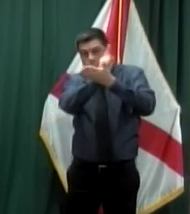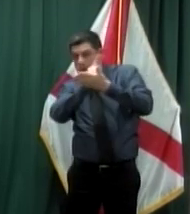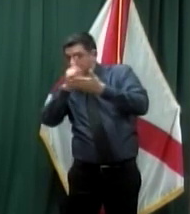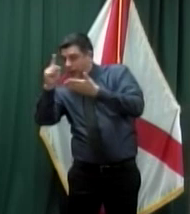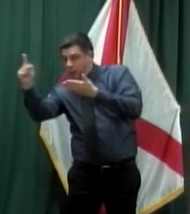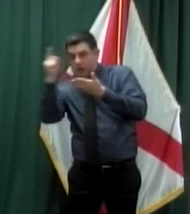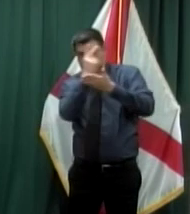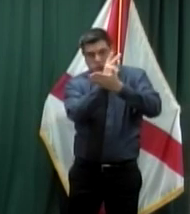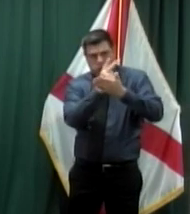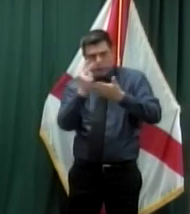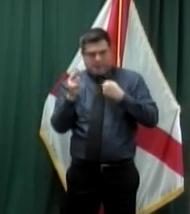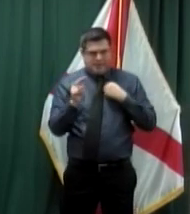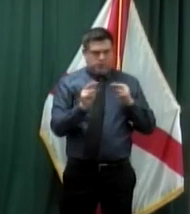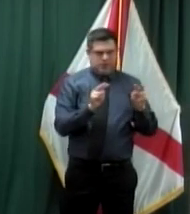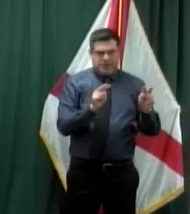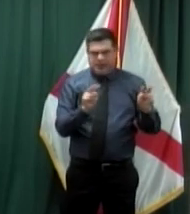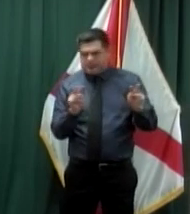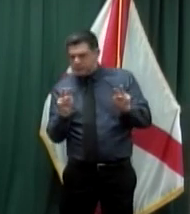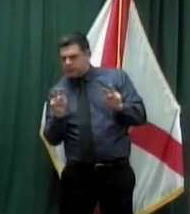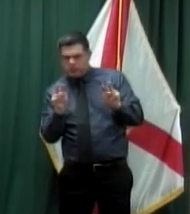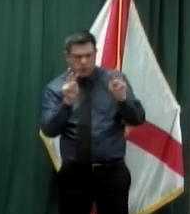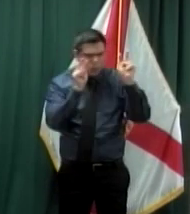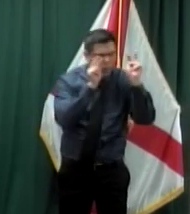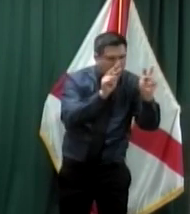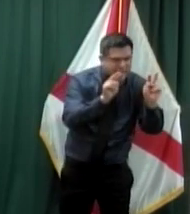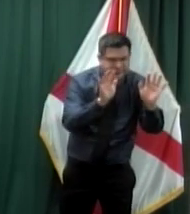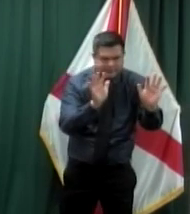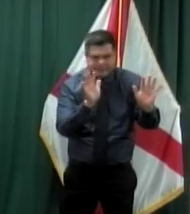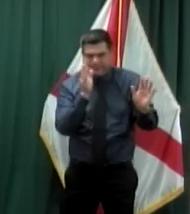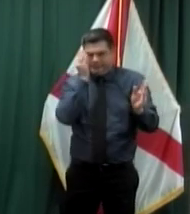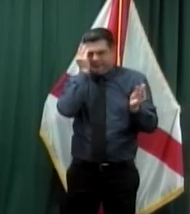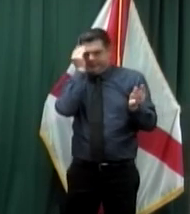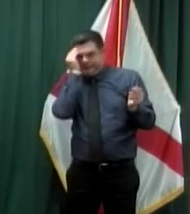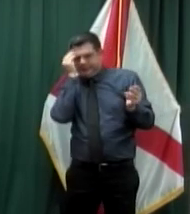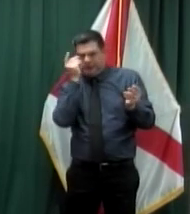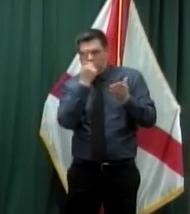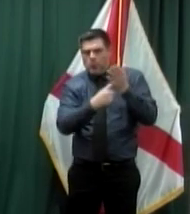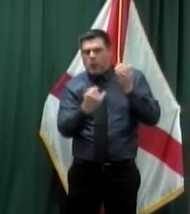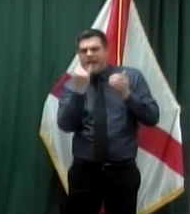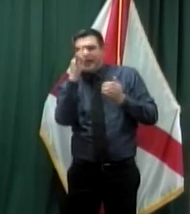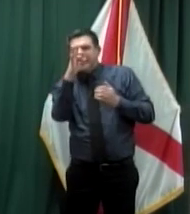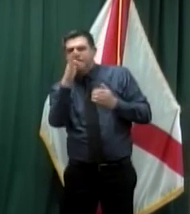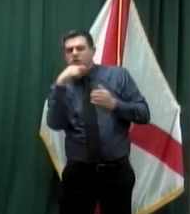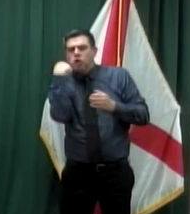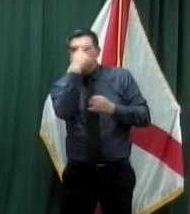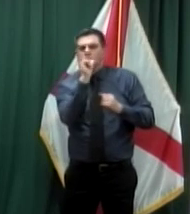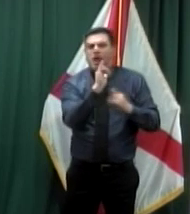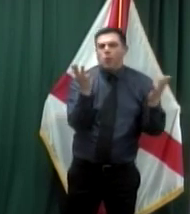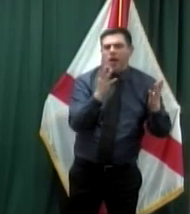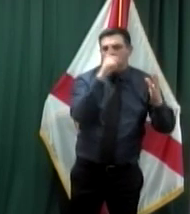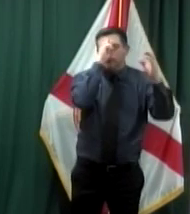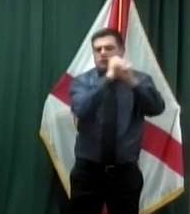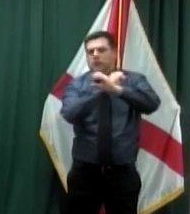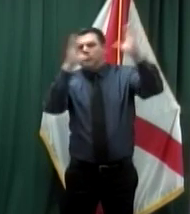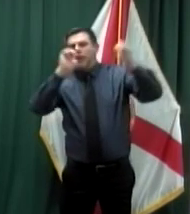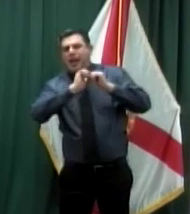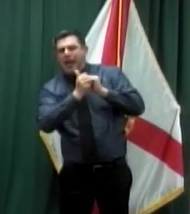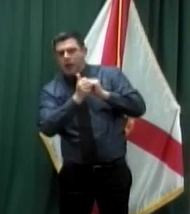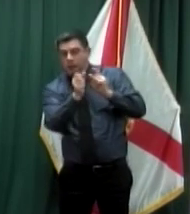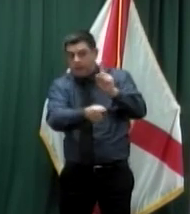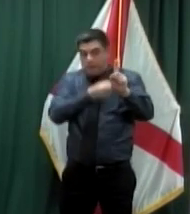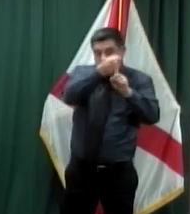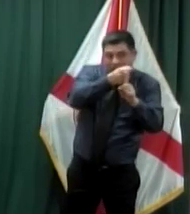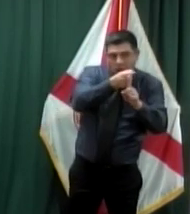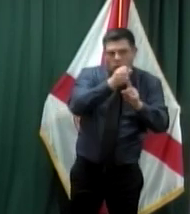early to determine what the full impact is of the spread of this disease in our community. We are watching very closely every day,